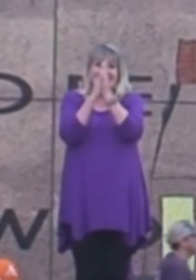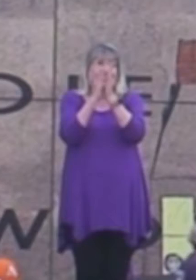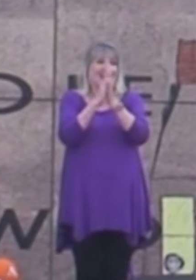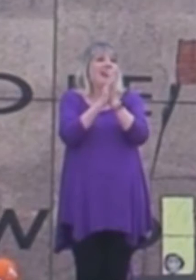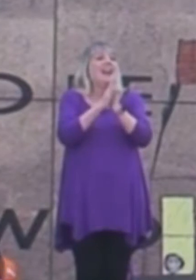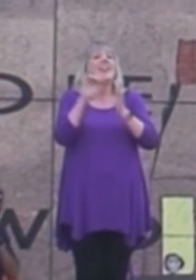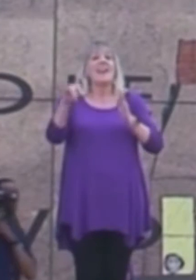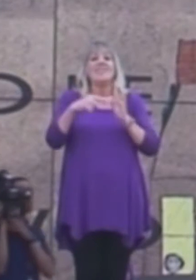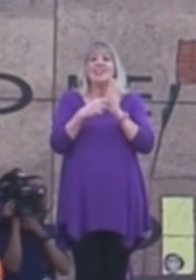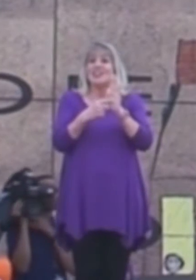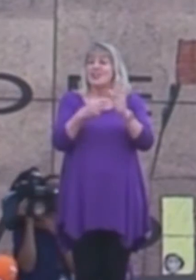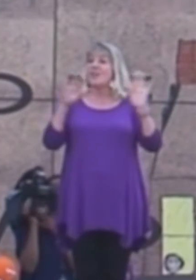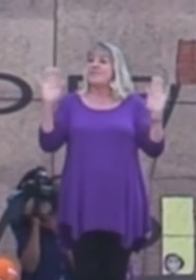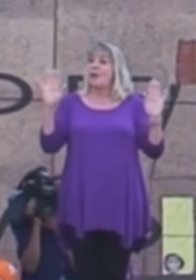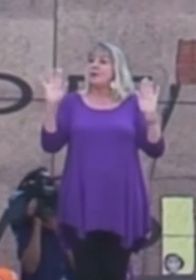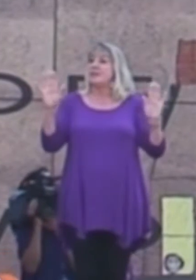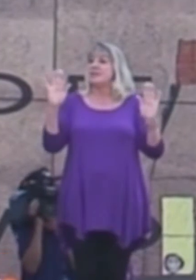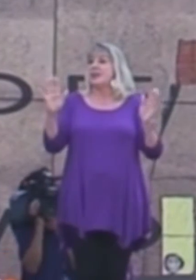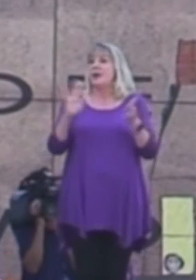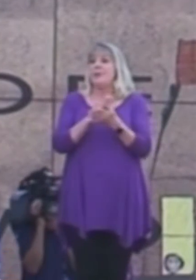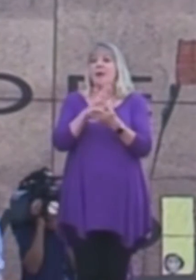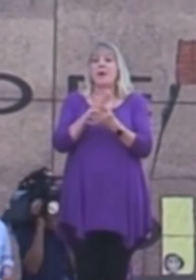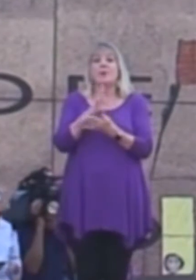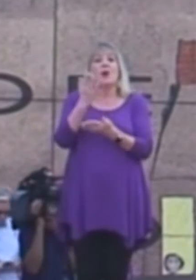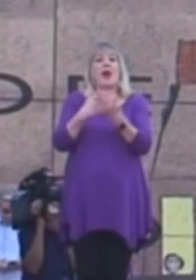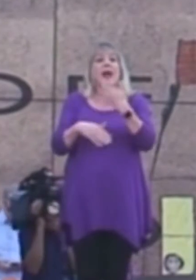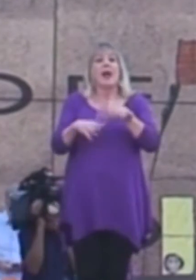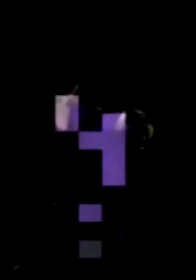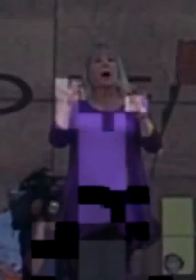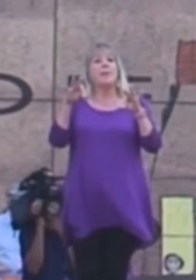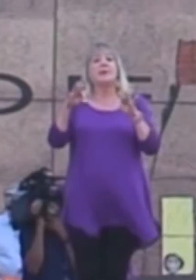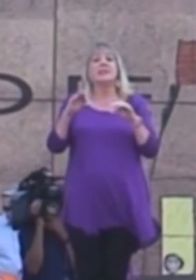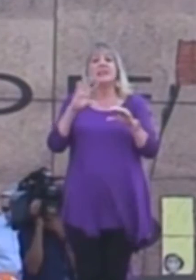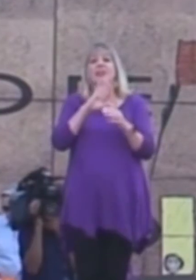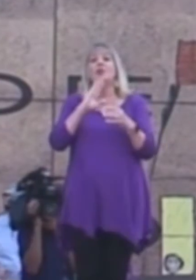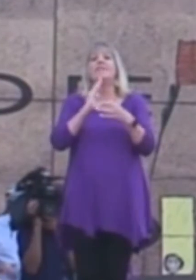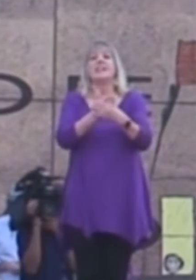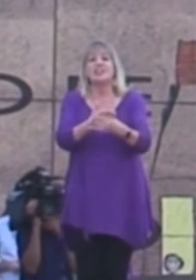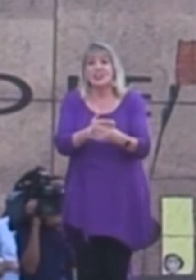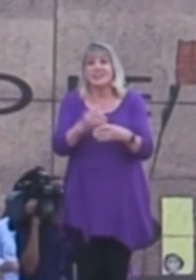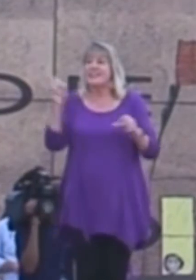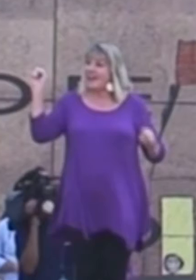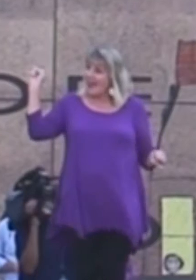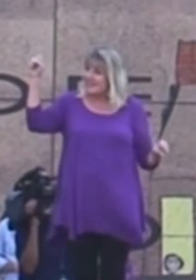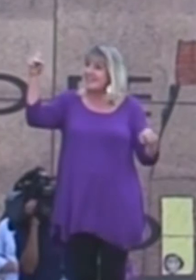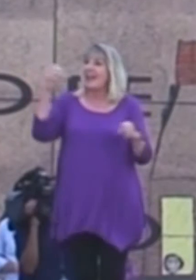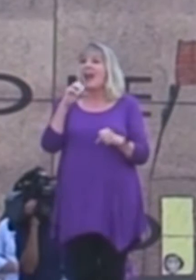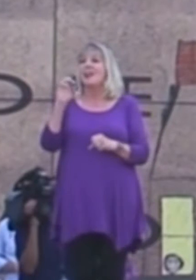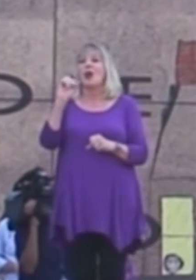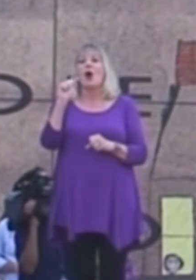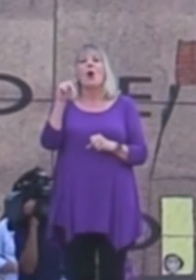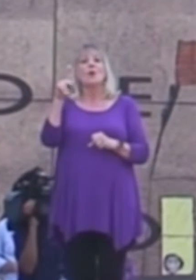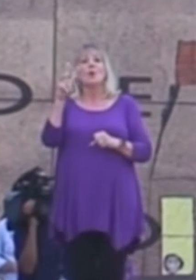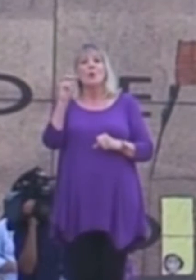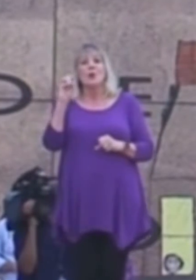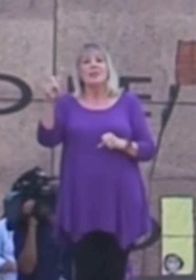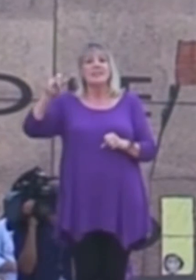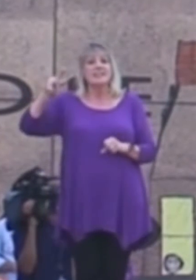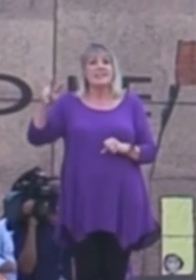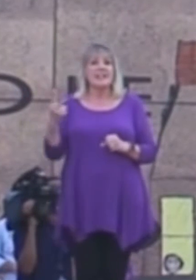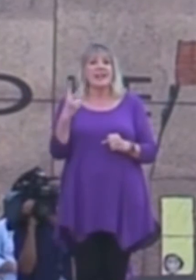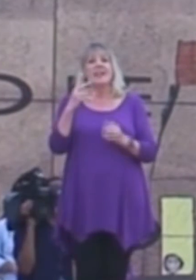which featured the fabulous paper hand puppet intervention, and yes, and the Oakwood Second Line